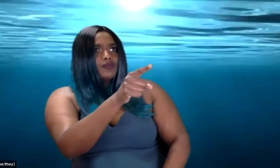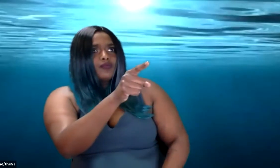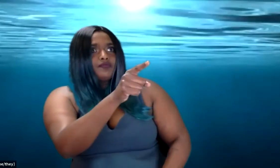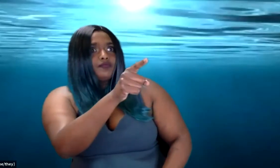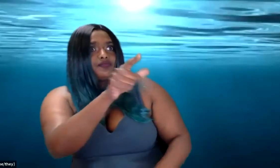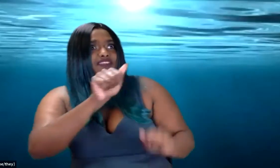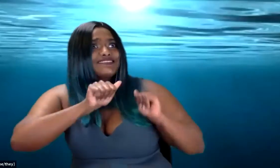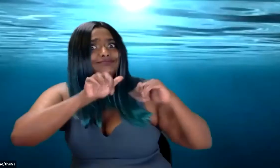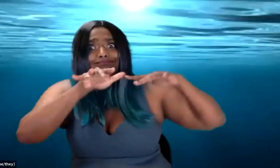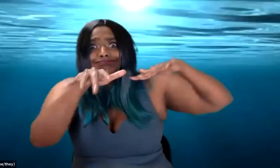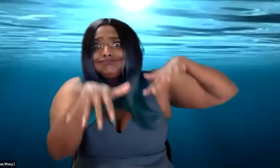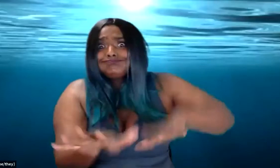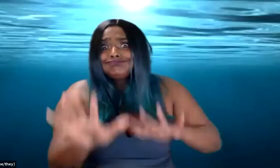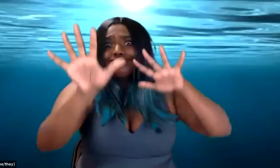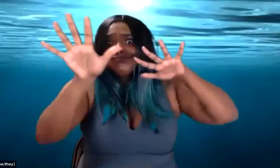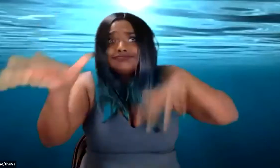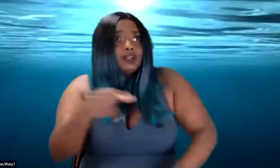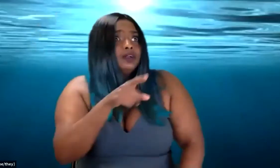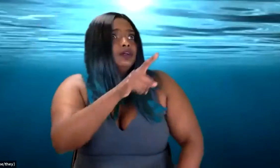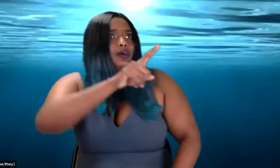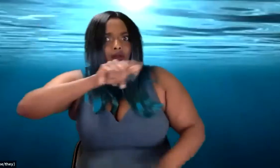merge with the sea.